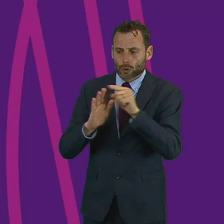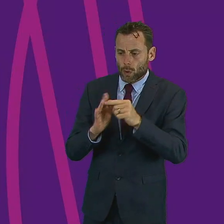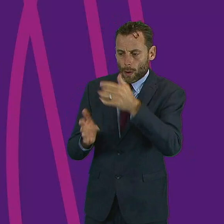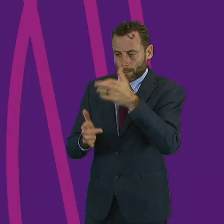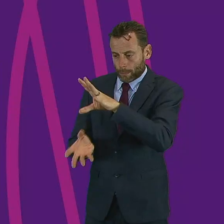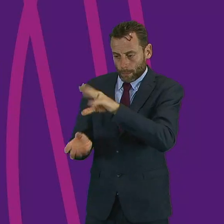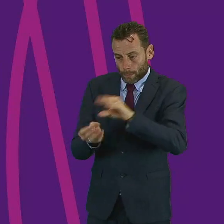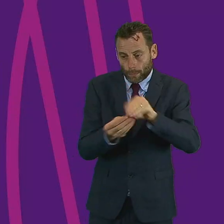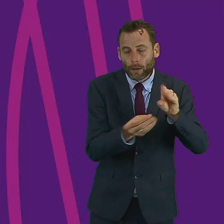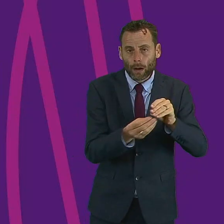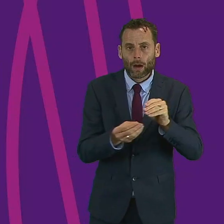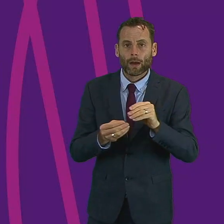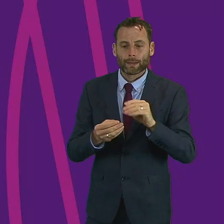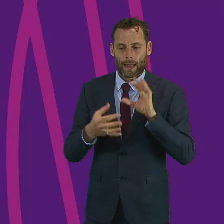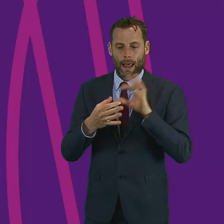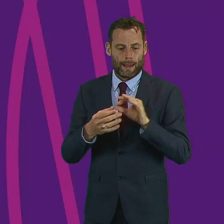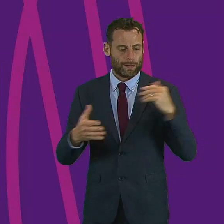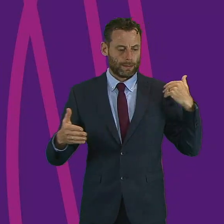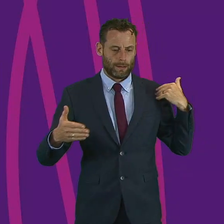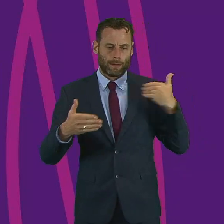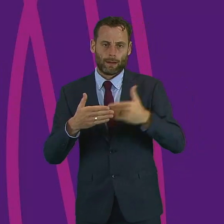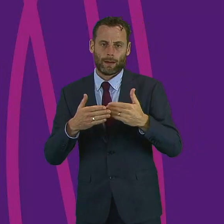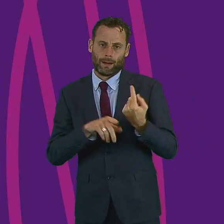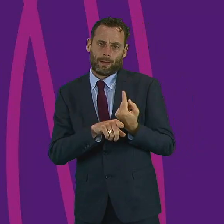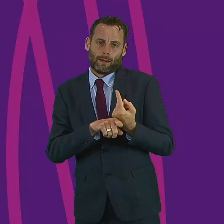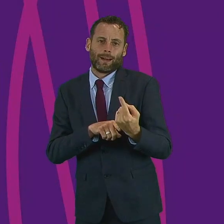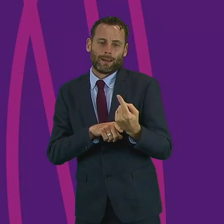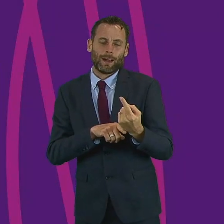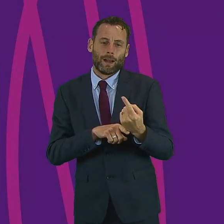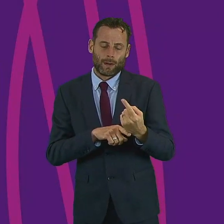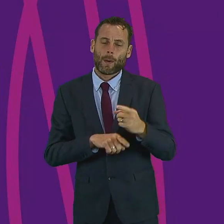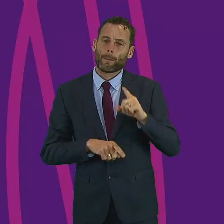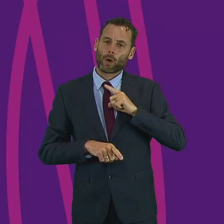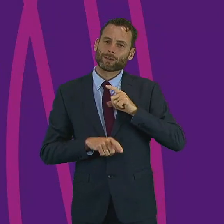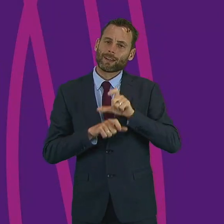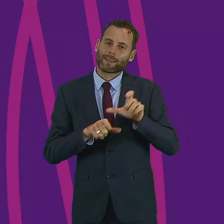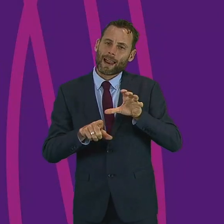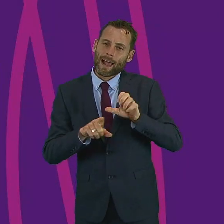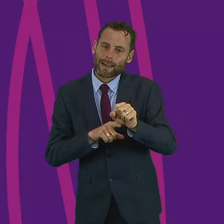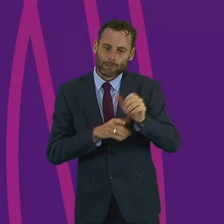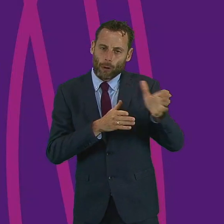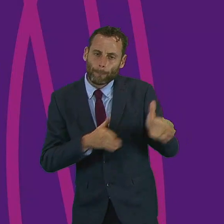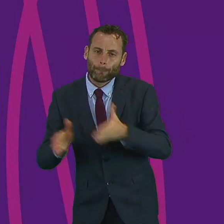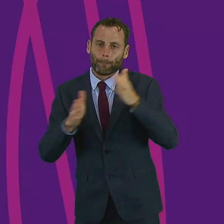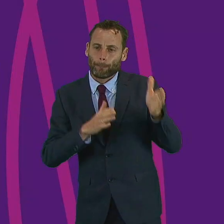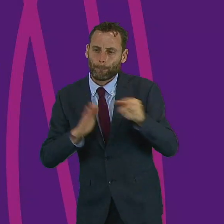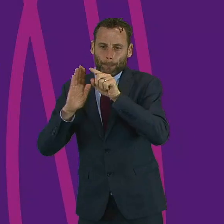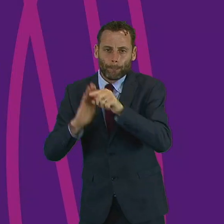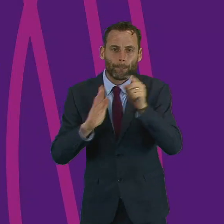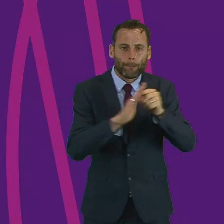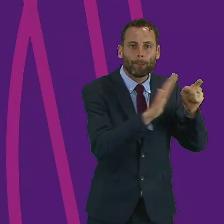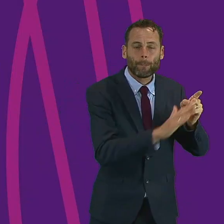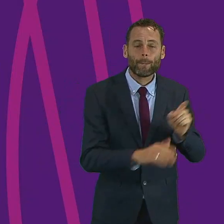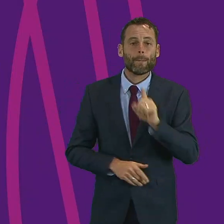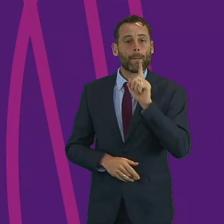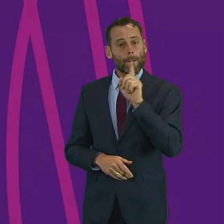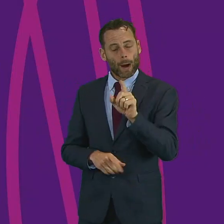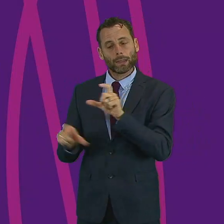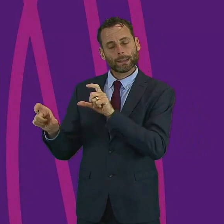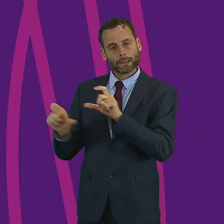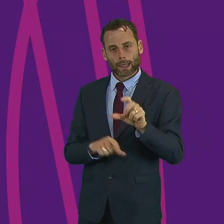to the backlog in the UK-wide laboratory network that I've spoken about this week. Now, to be clear, this doesn't affect our trend analysis of the virus, because